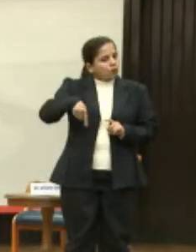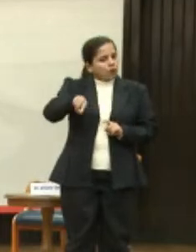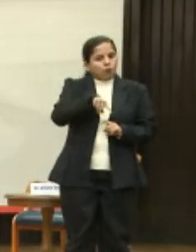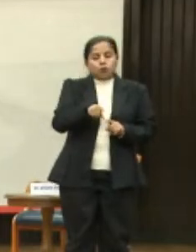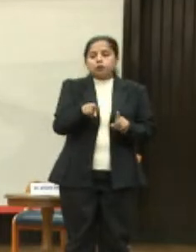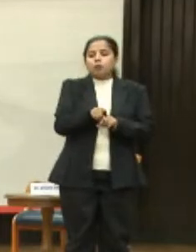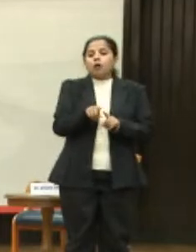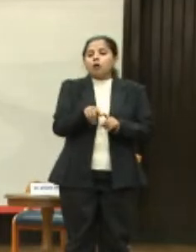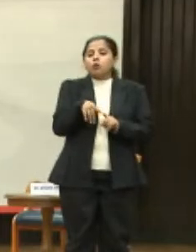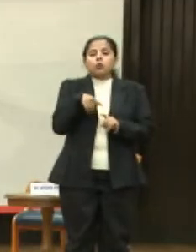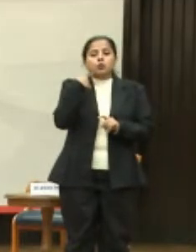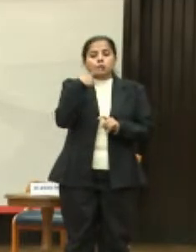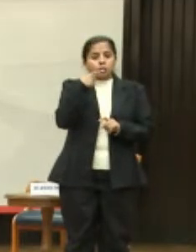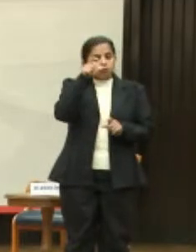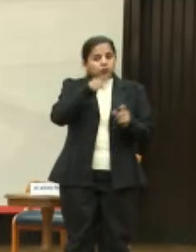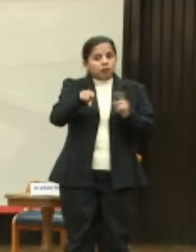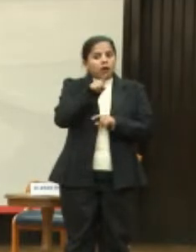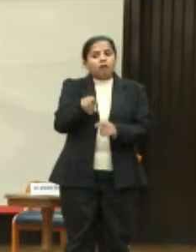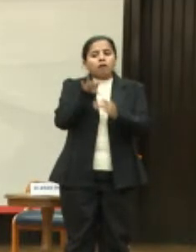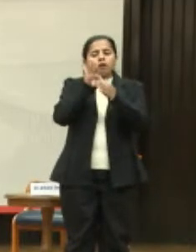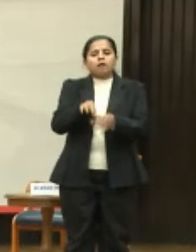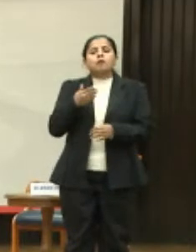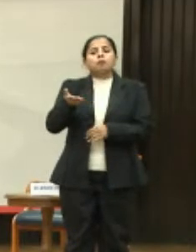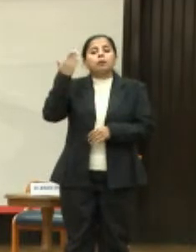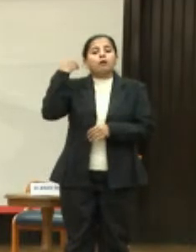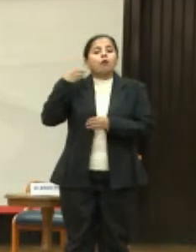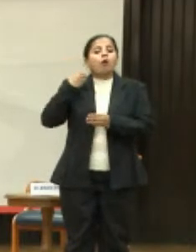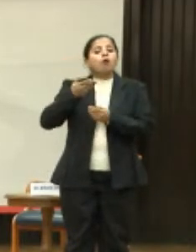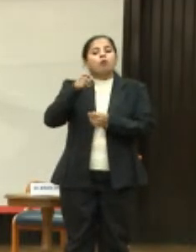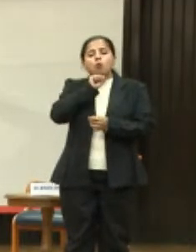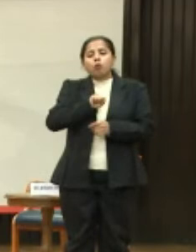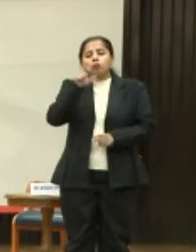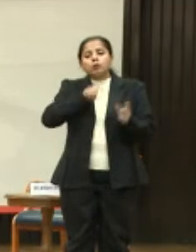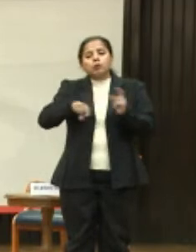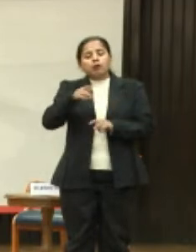particularly those who belong to earlier generations.